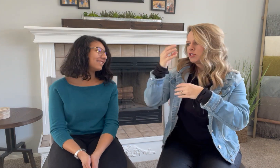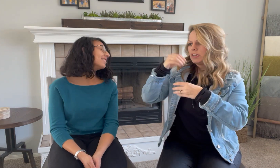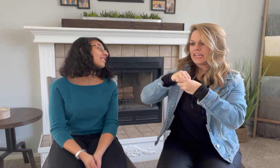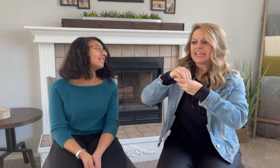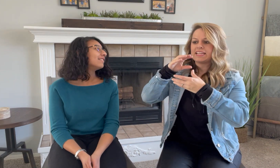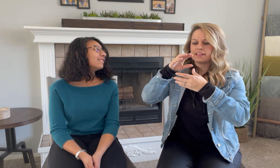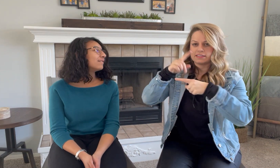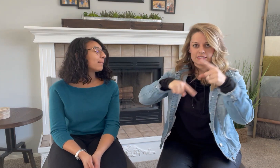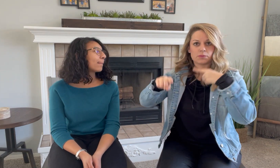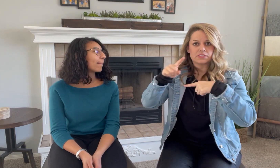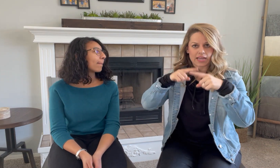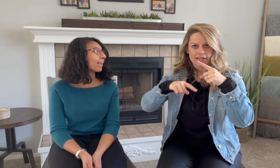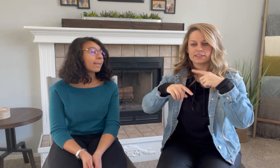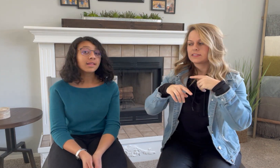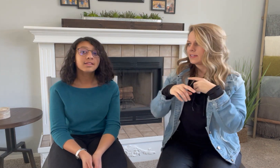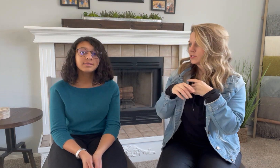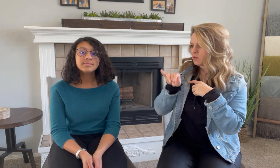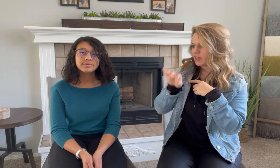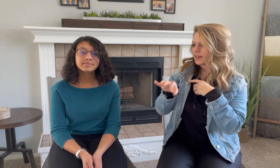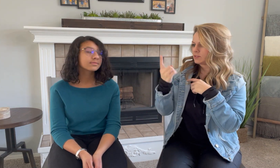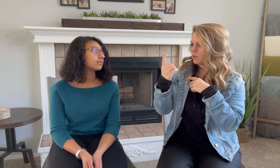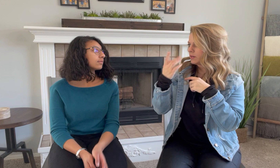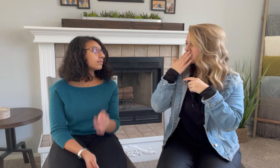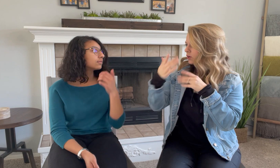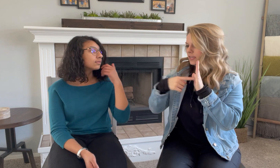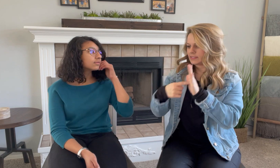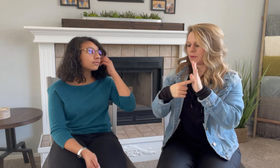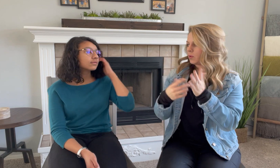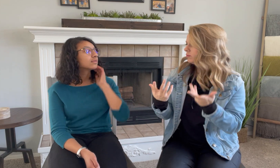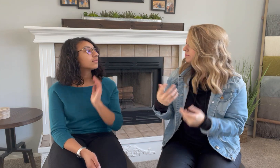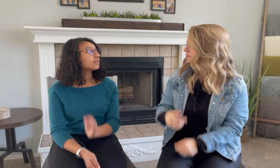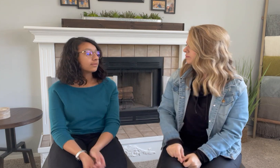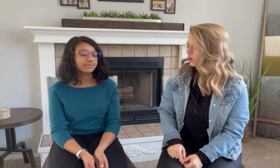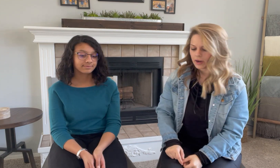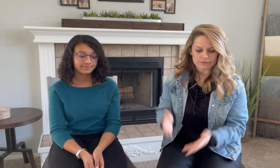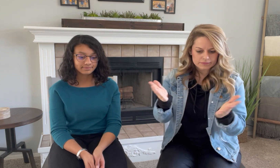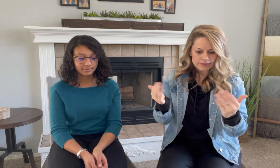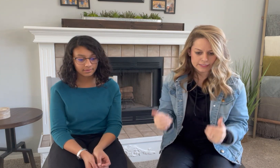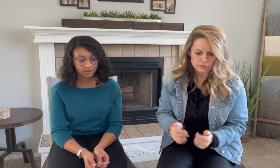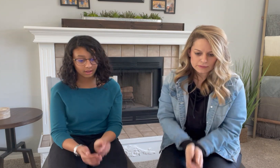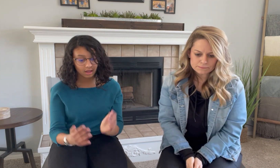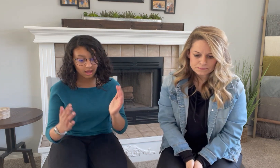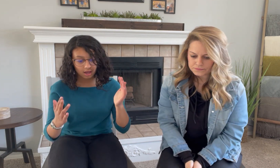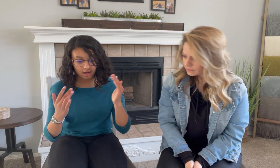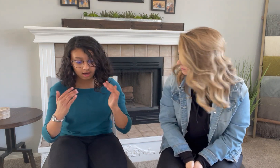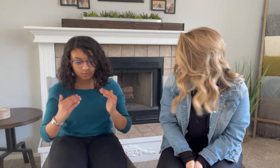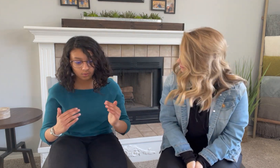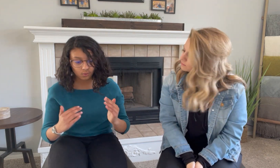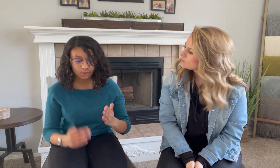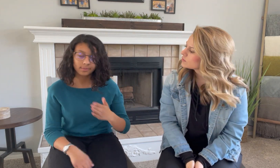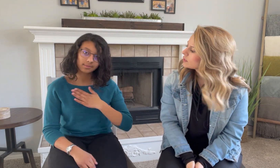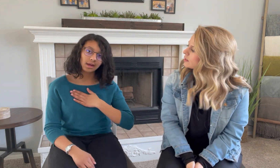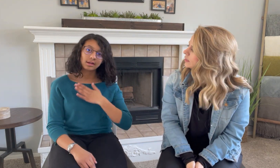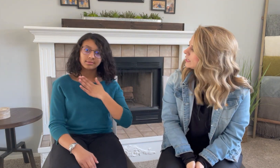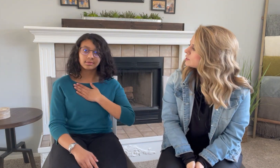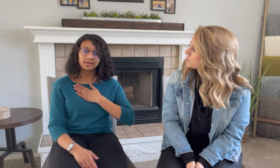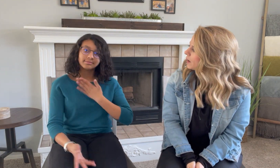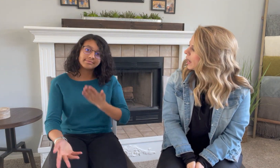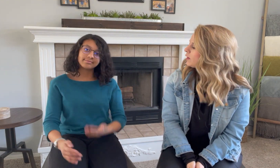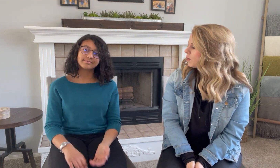pluralization in some signs, and so that is one good example. All right, next one is my or